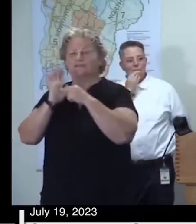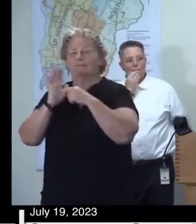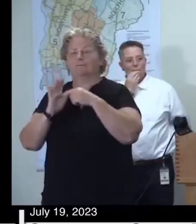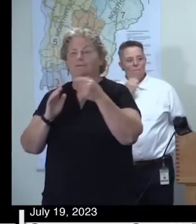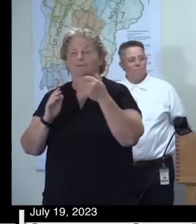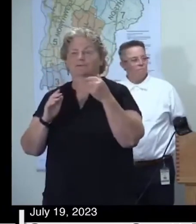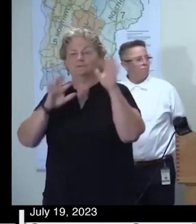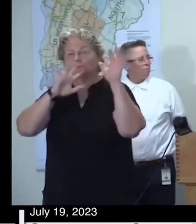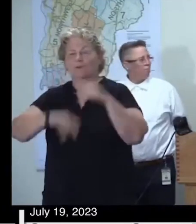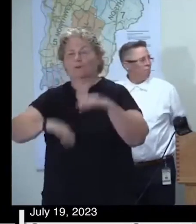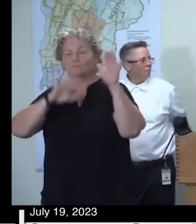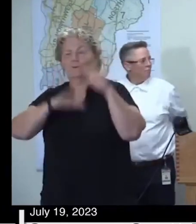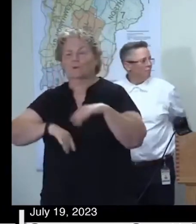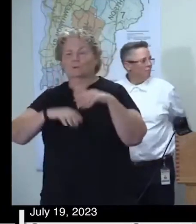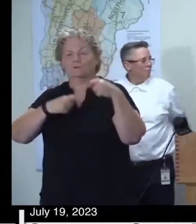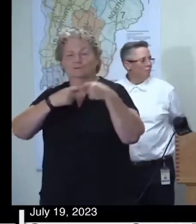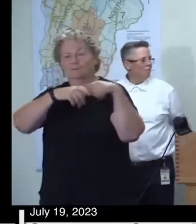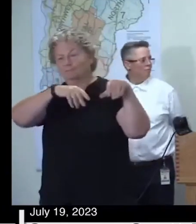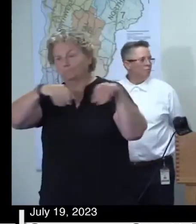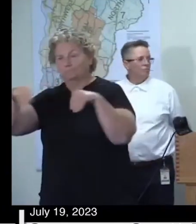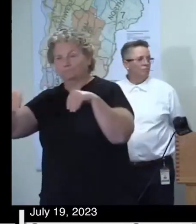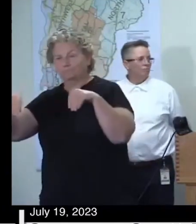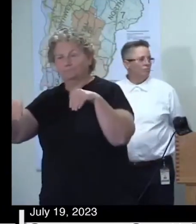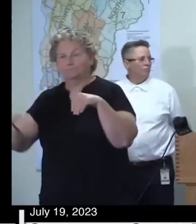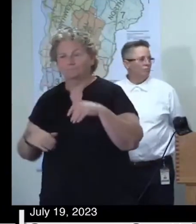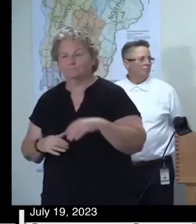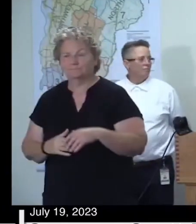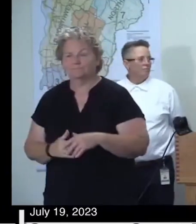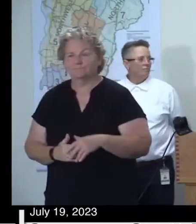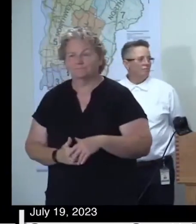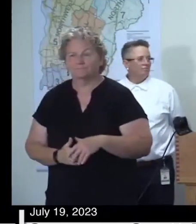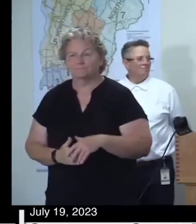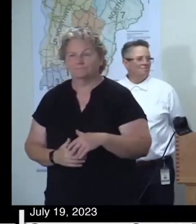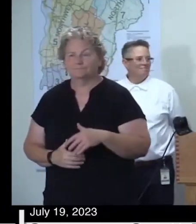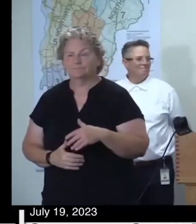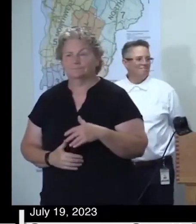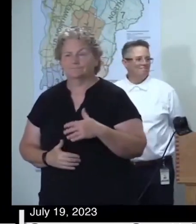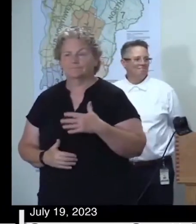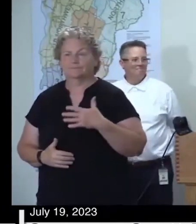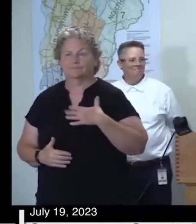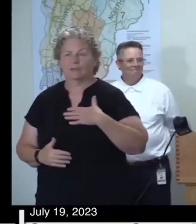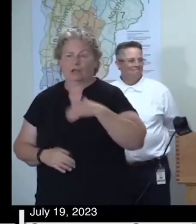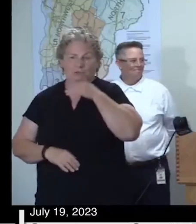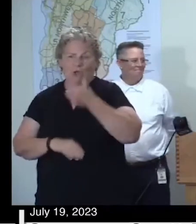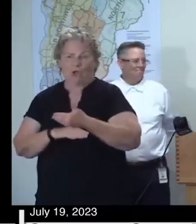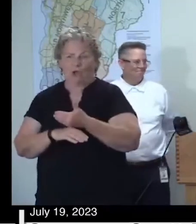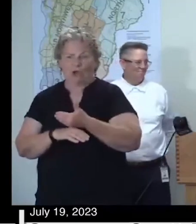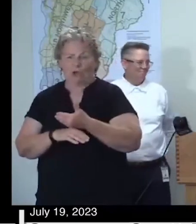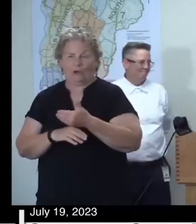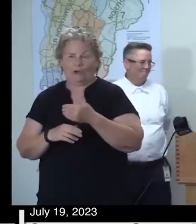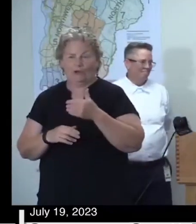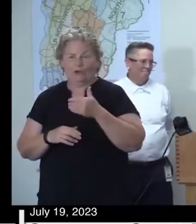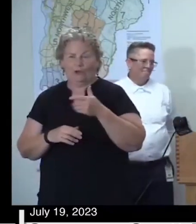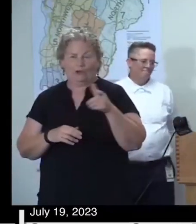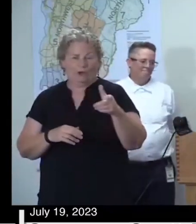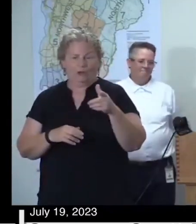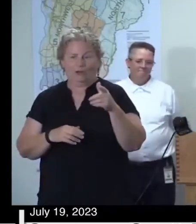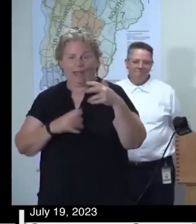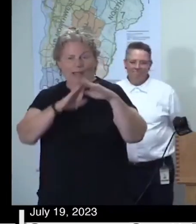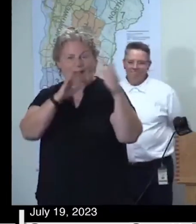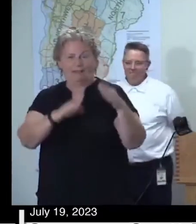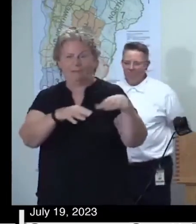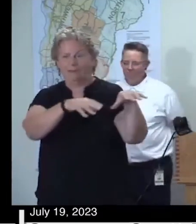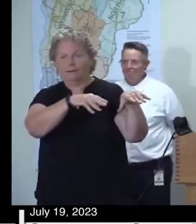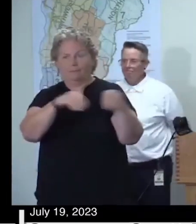house with her dog, cat, and a couple of snakes. So I'm sure there's a lot of that going on here in Vermont. And so I